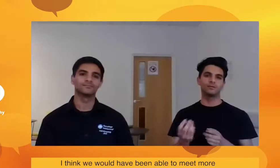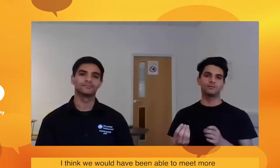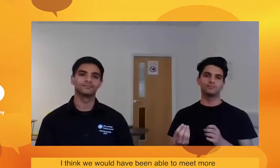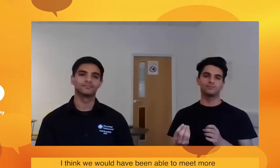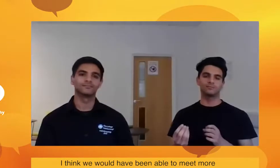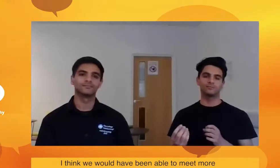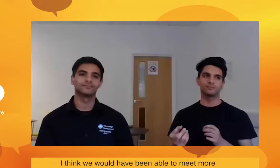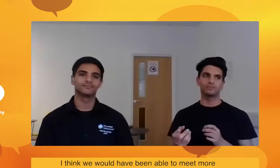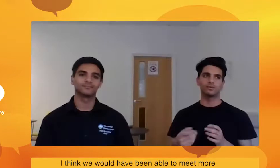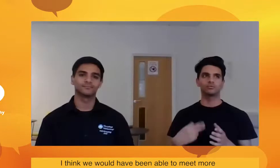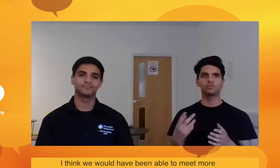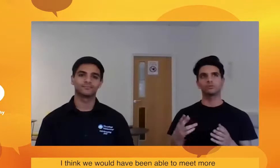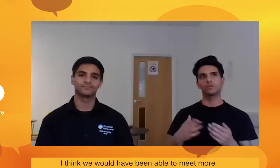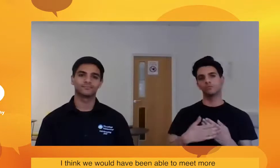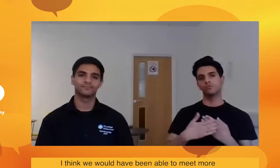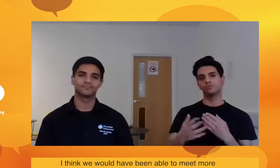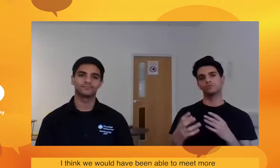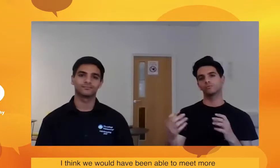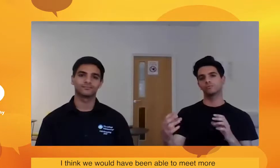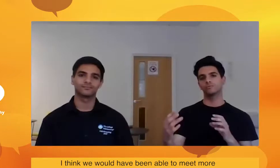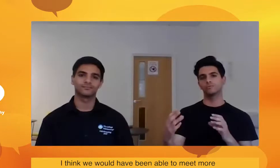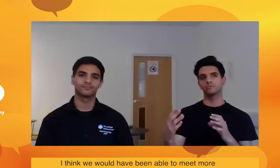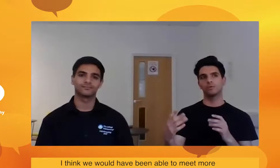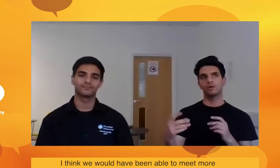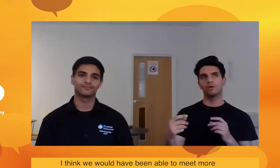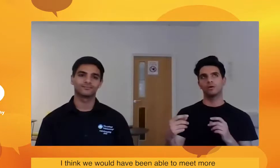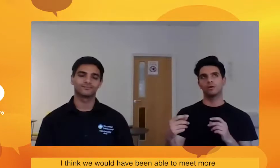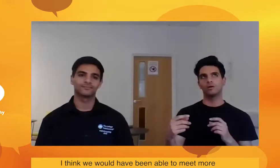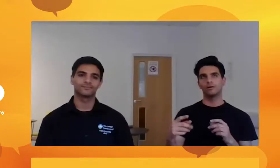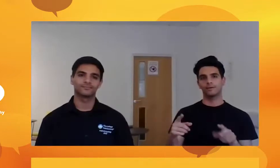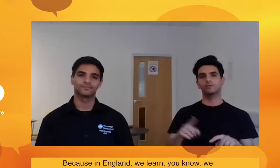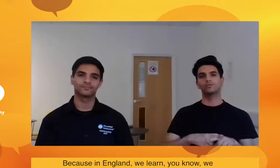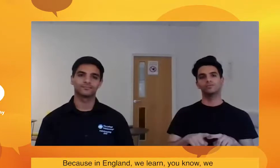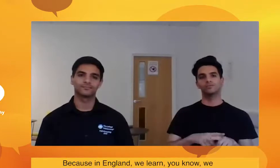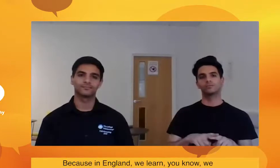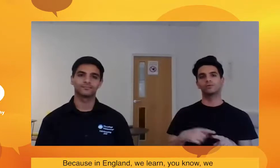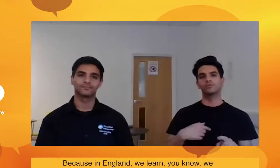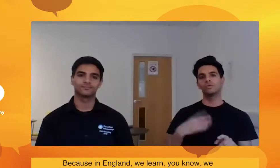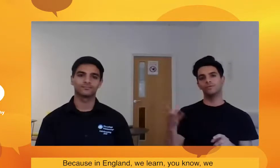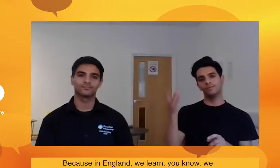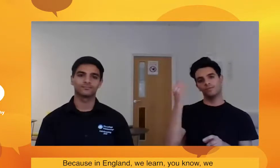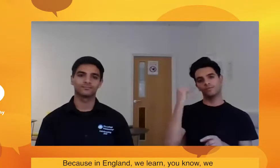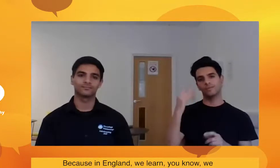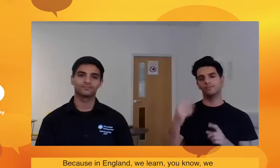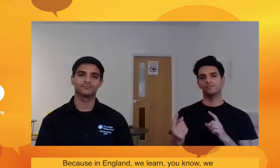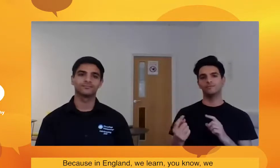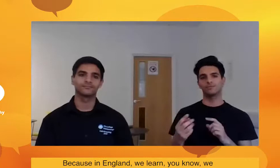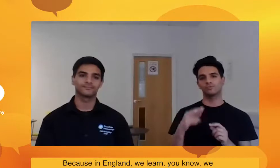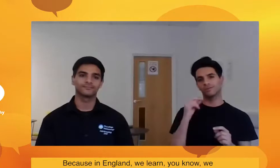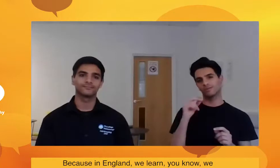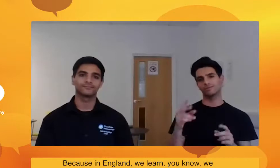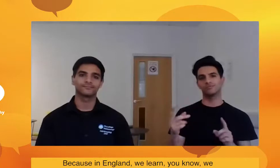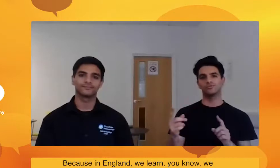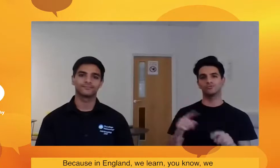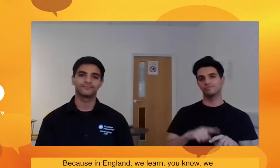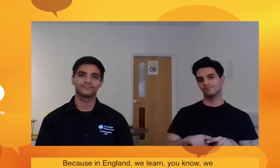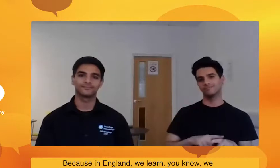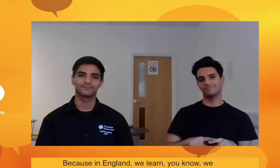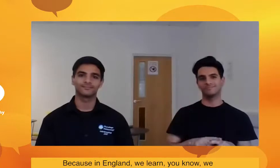would have been able to meet more friends that way, have better relationships, because in England we learn